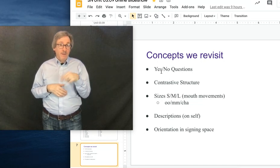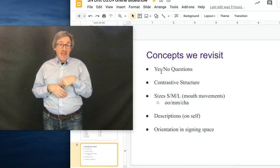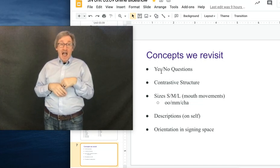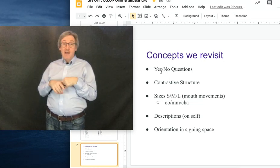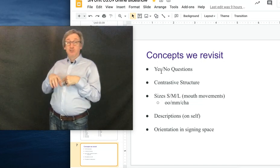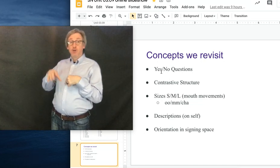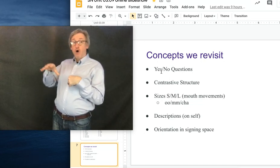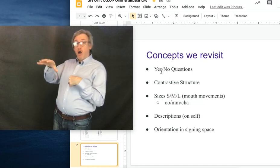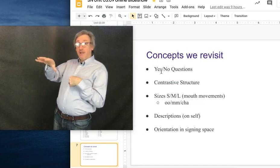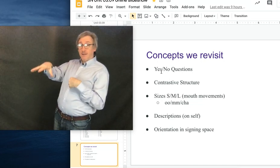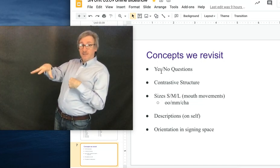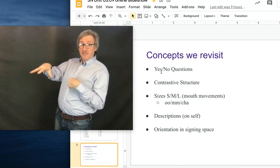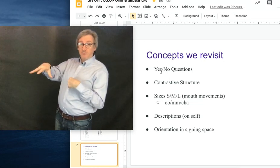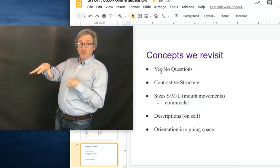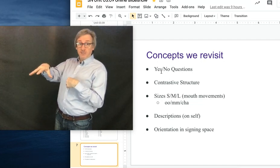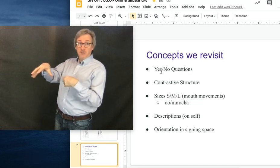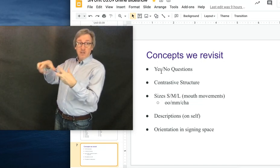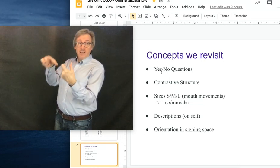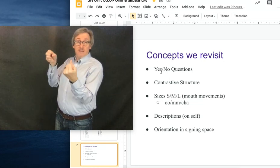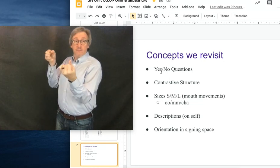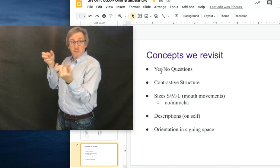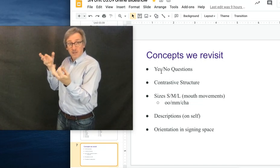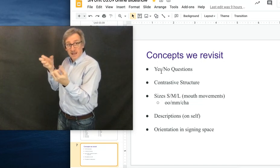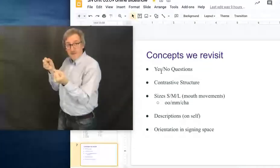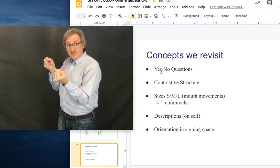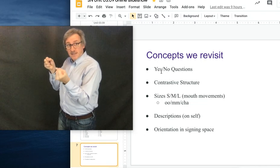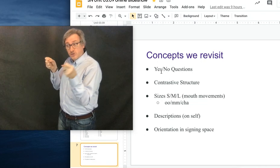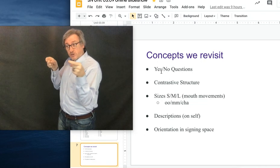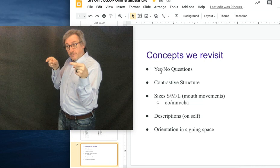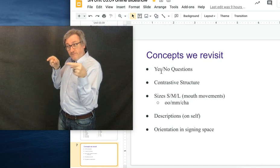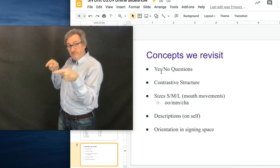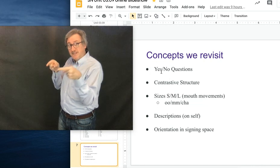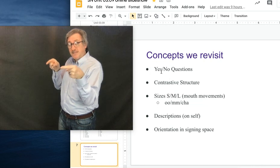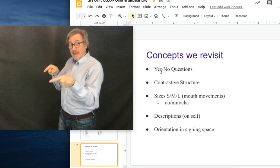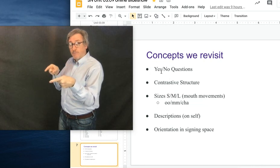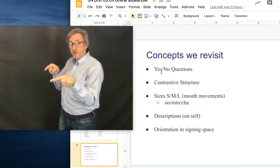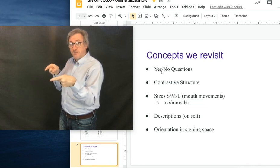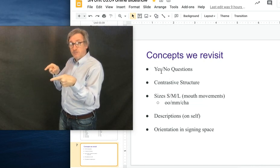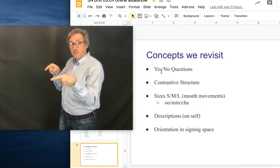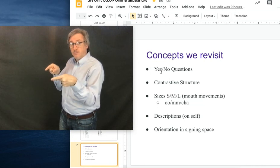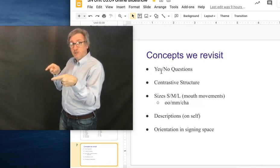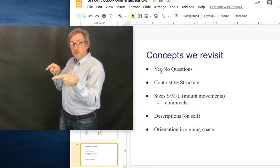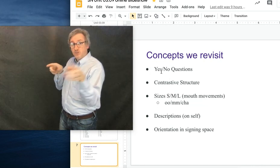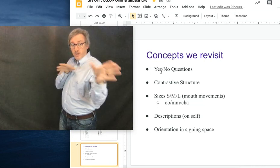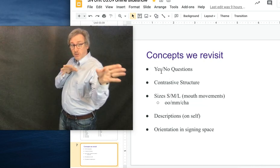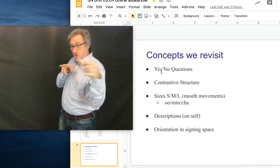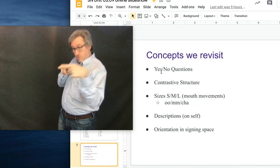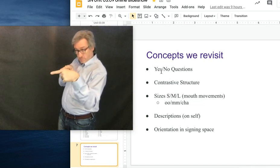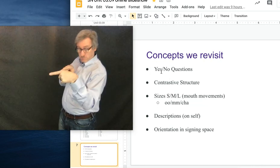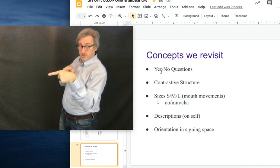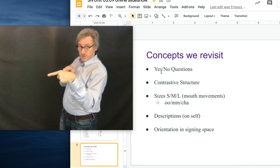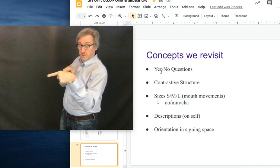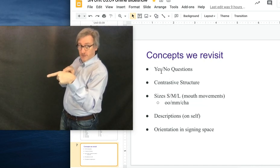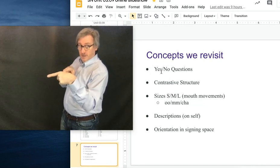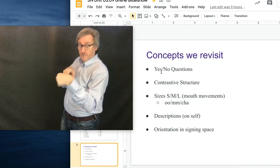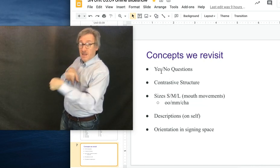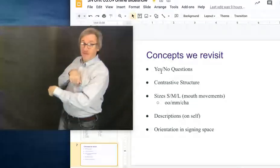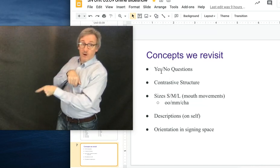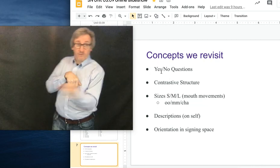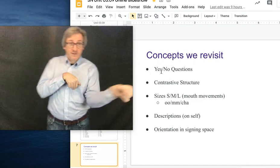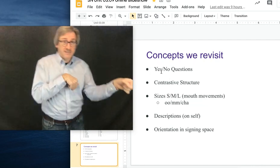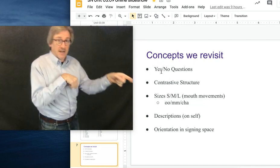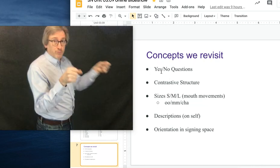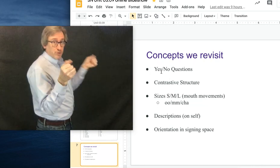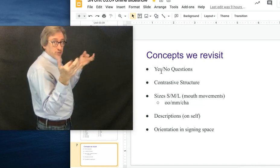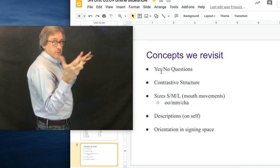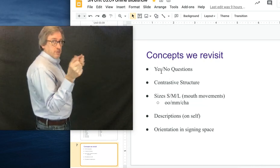talking about, I'm talking about this person. A lot of my signs are going to be facing that person. So we all know, I'm still talking about him. And then